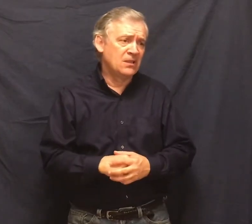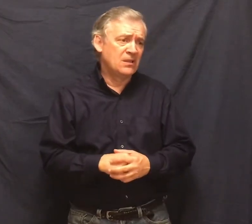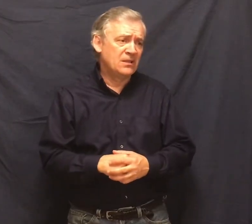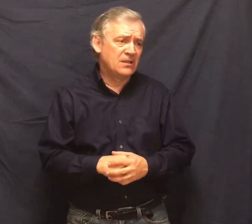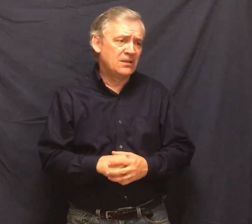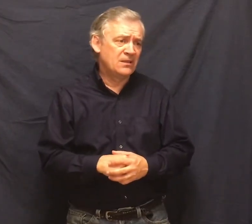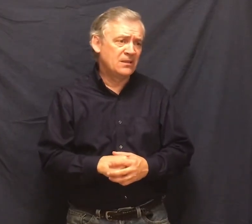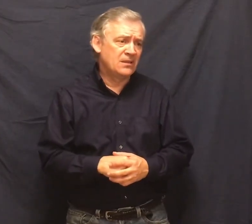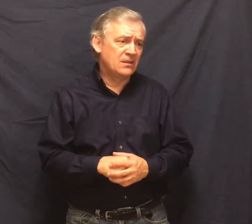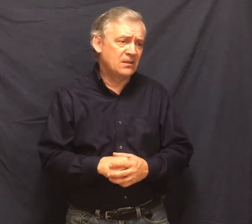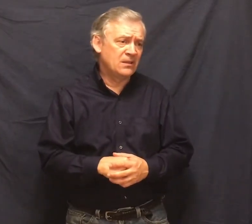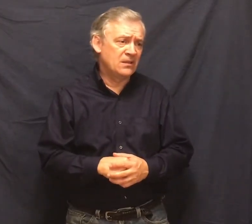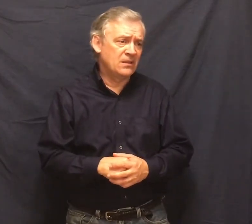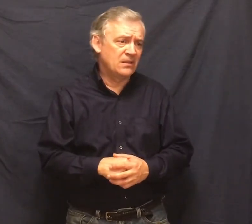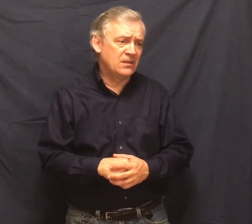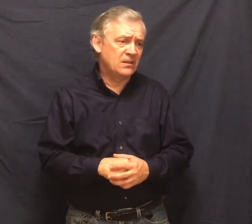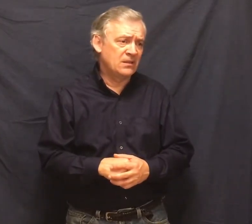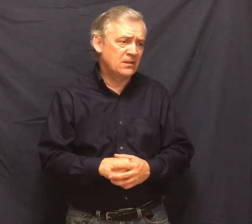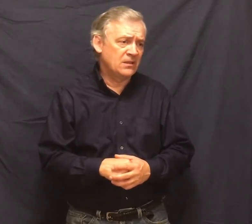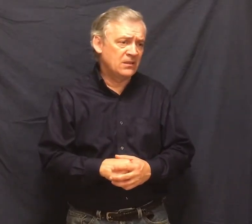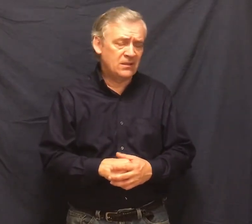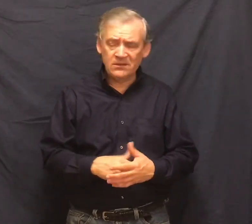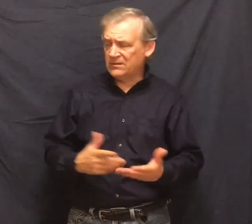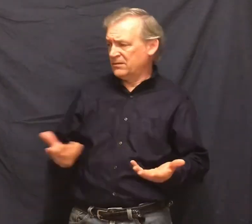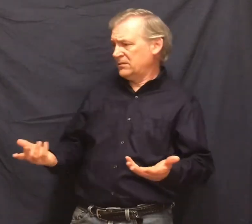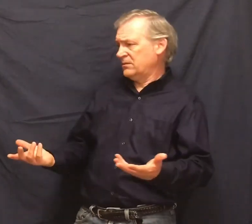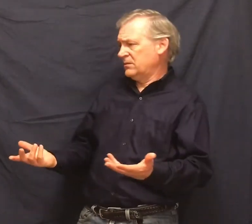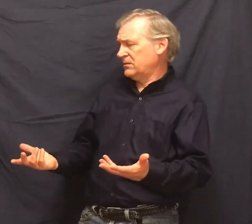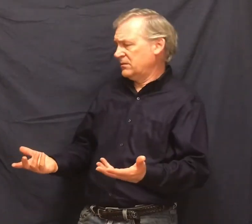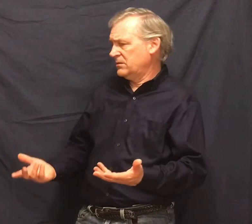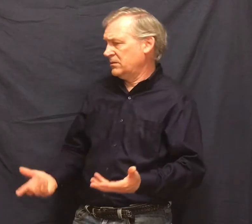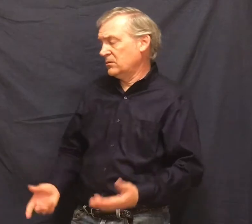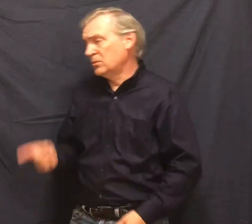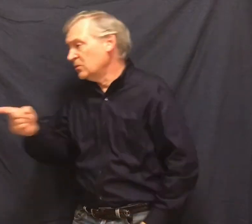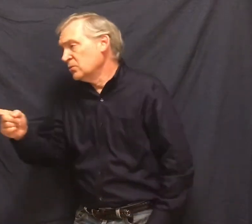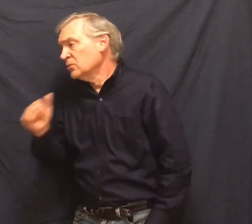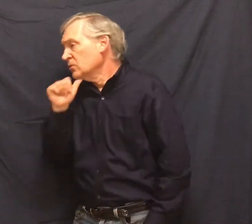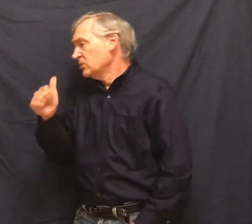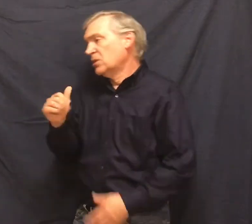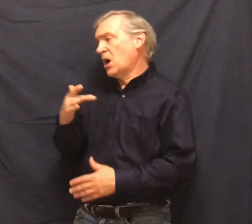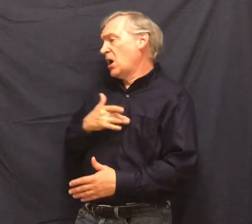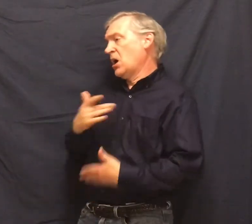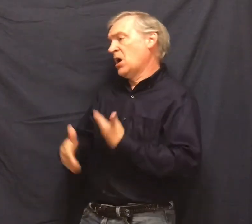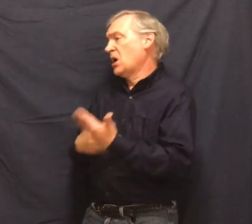Well, you ain't been kind to keeping him alive, said Carlson.